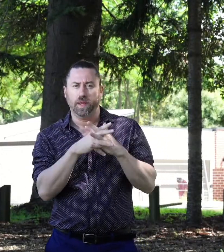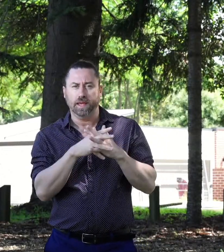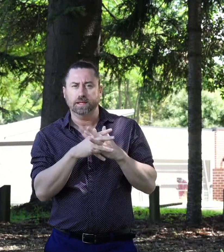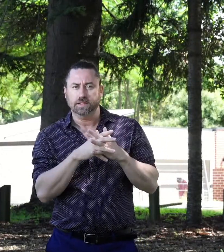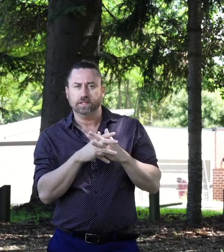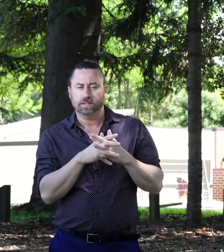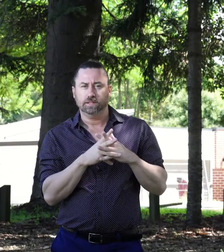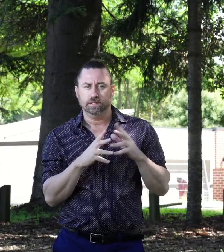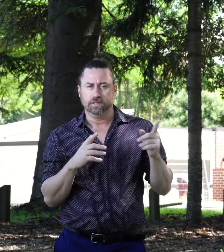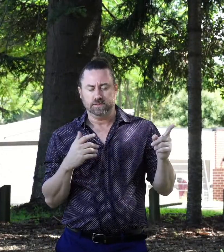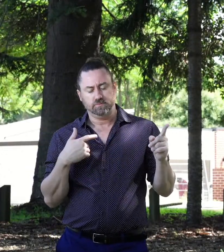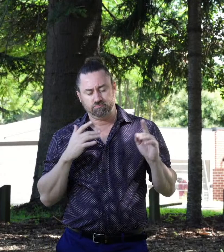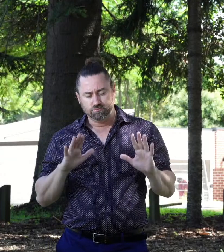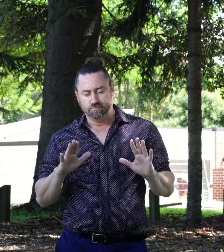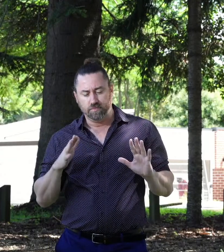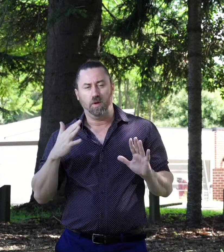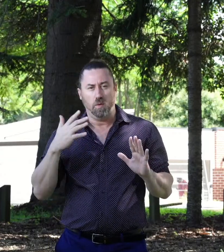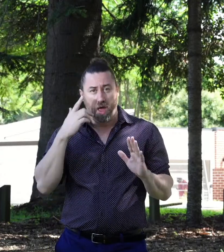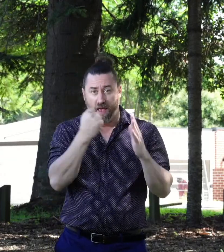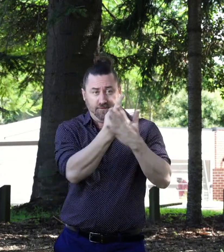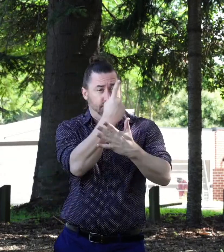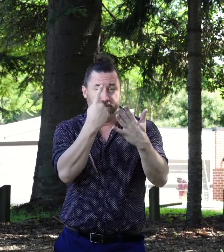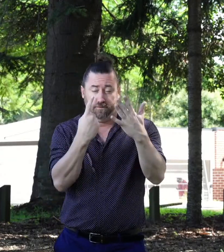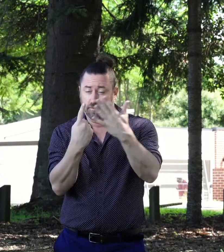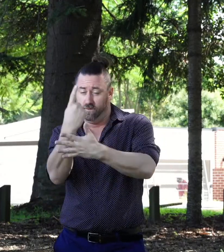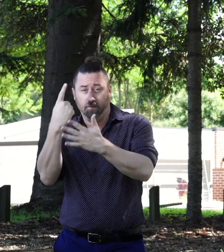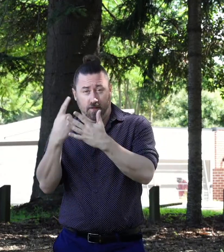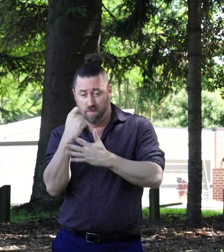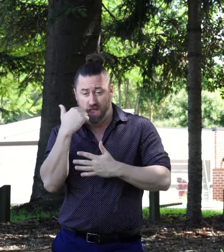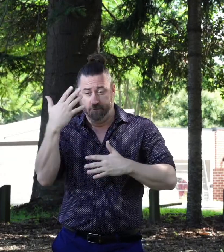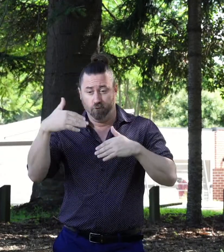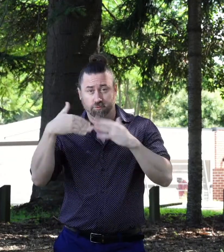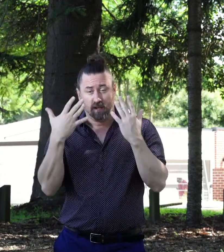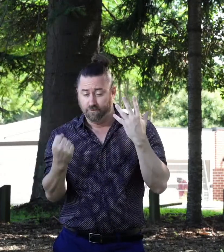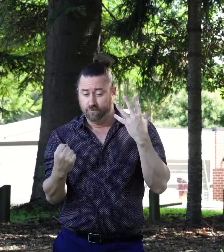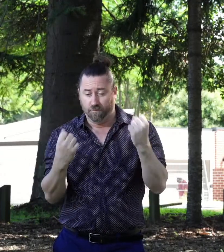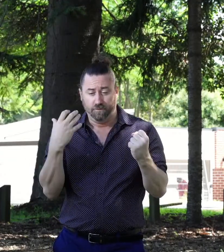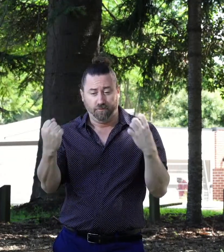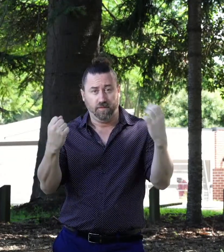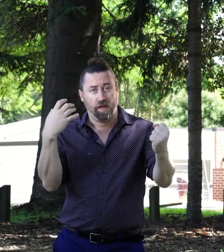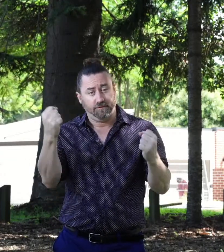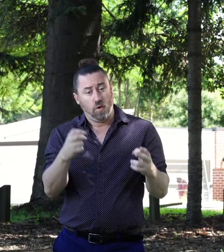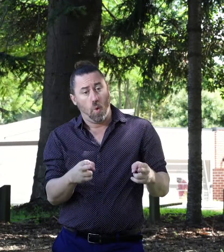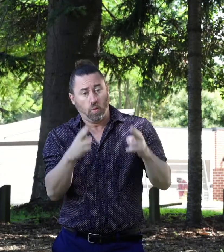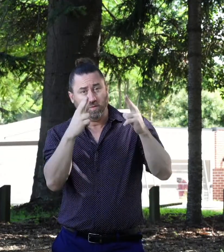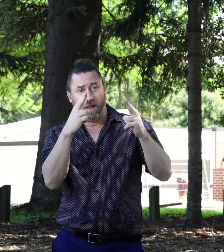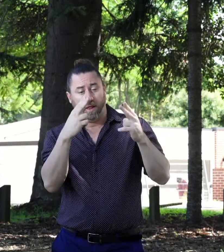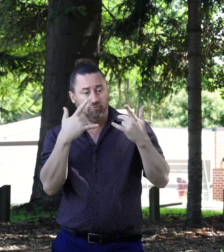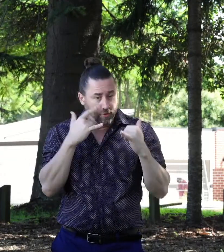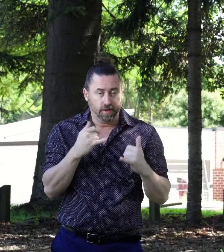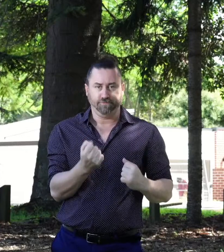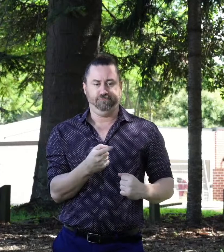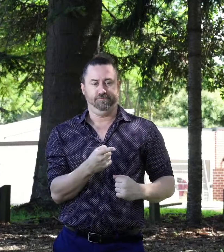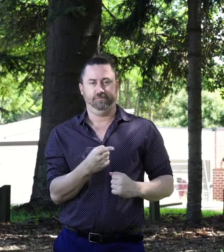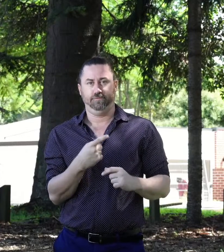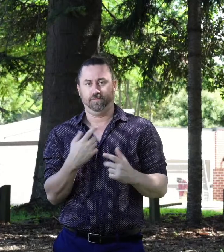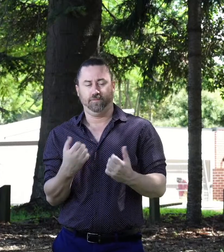are seeing these, as I said, every single day we're getting positives out of hotel quarantine.